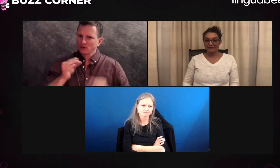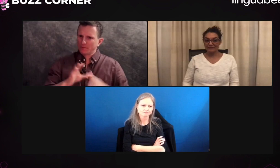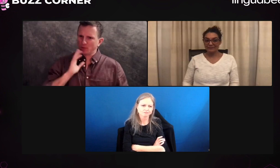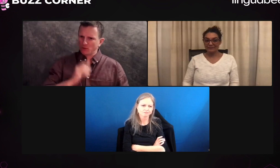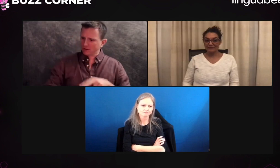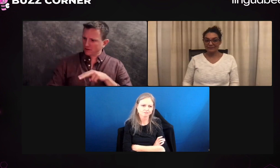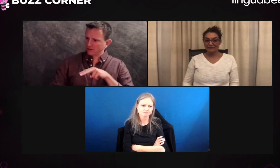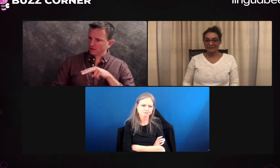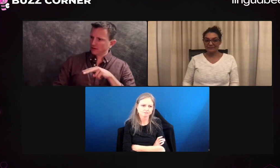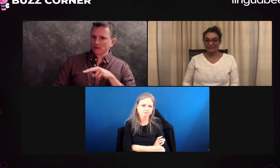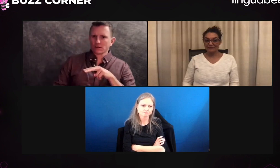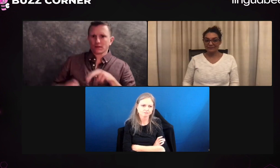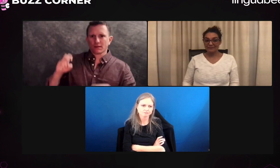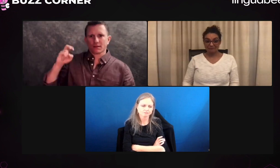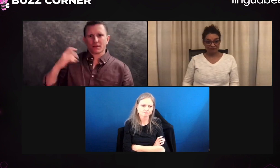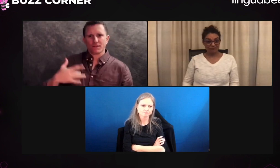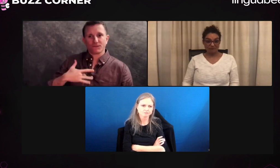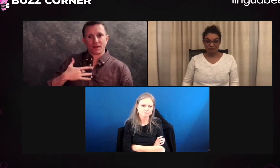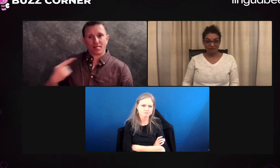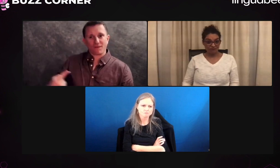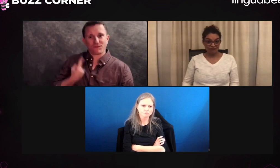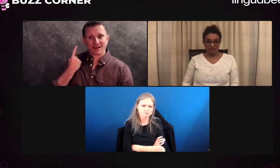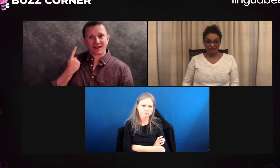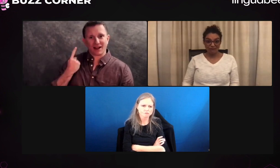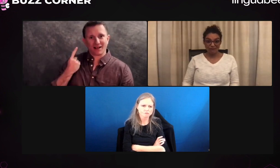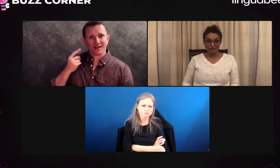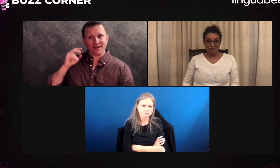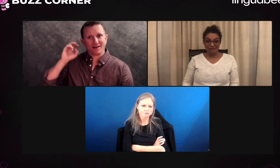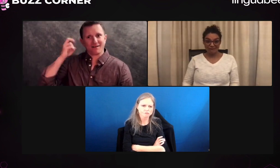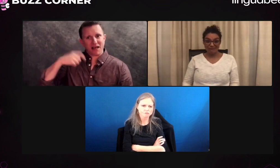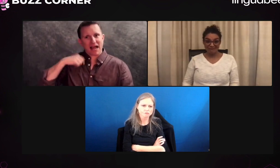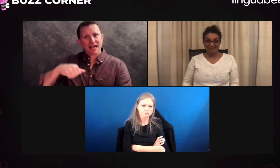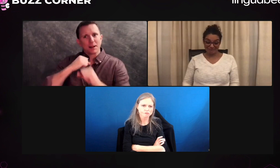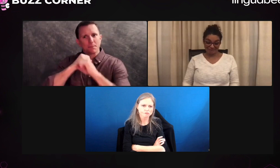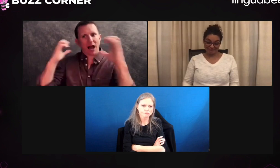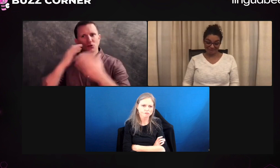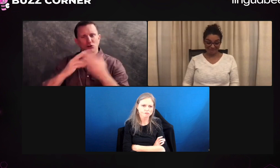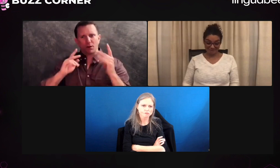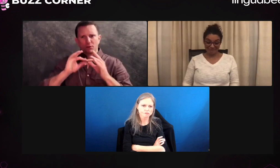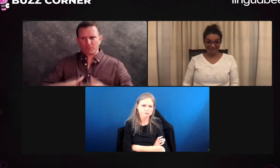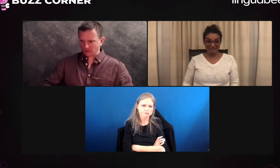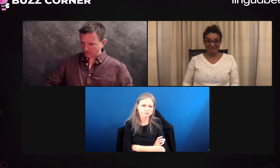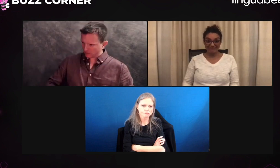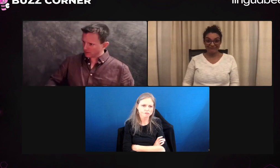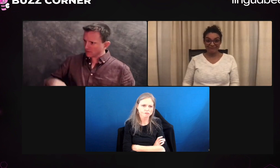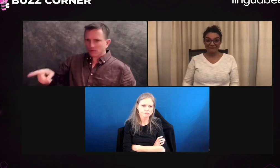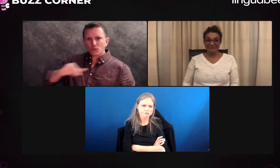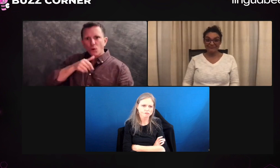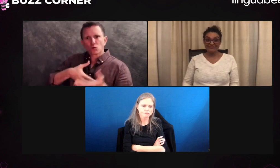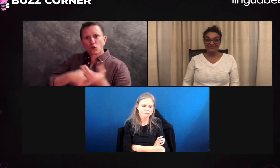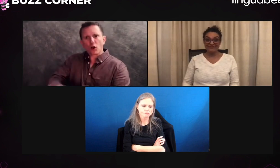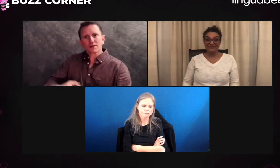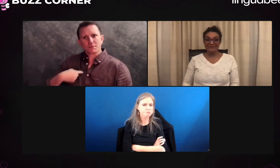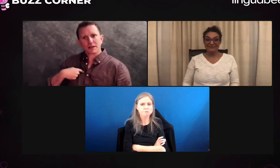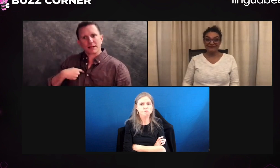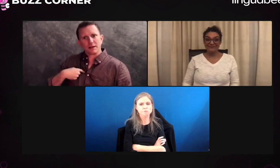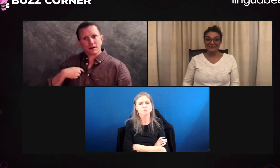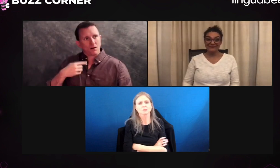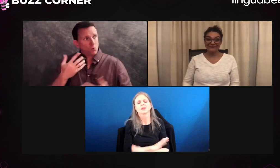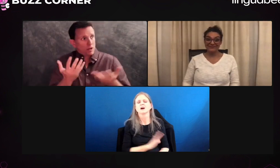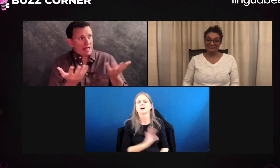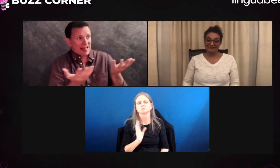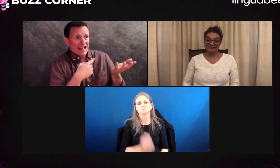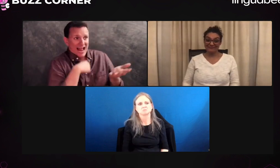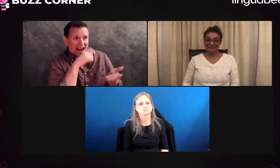that, I would feel a little bit, I wonder if that's going to offset the interpreter, if they're going to be offended and be like, what do you